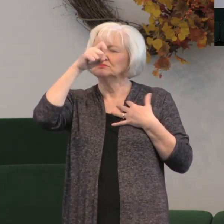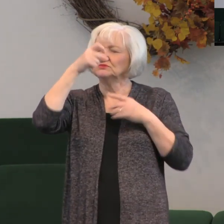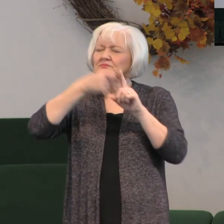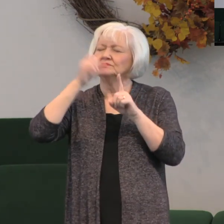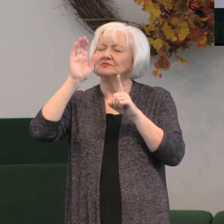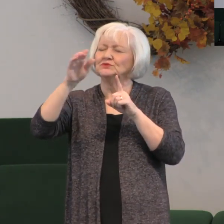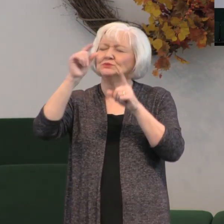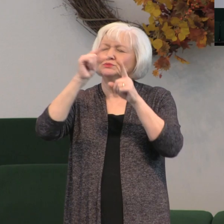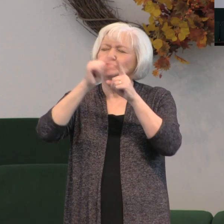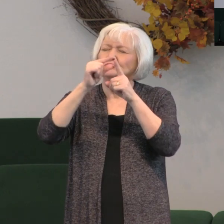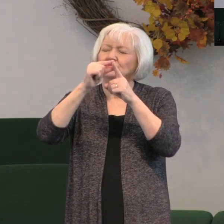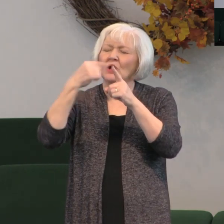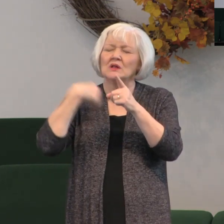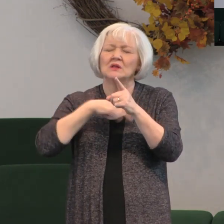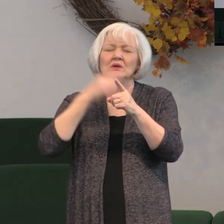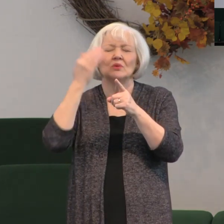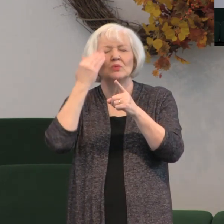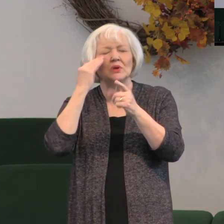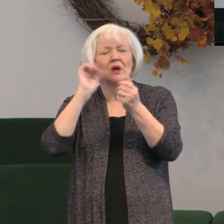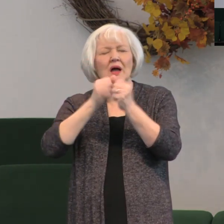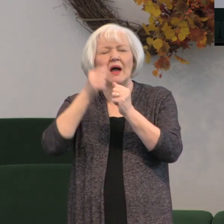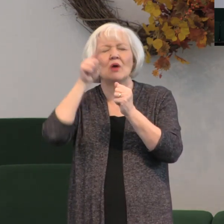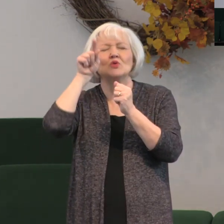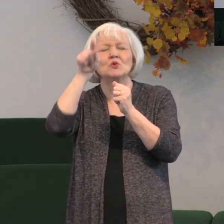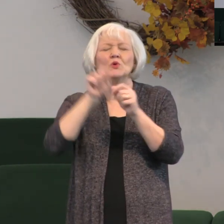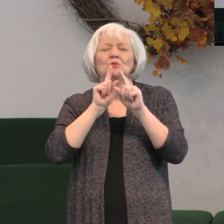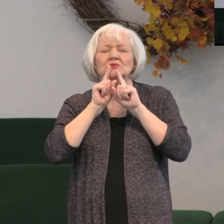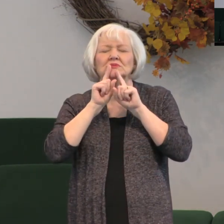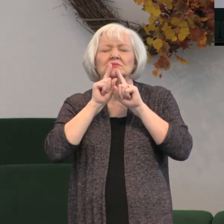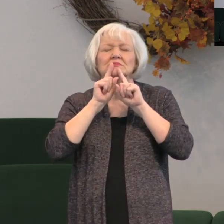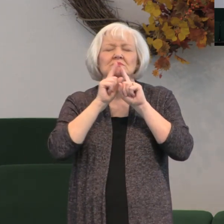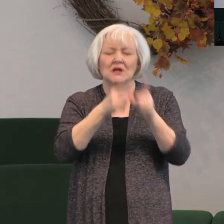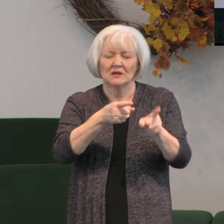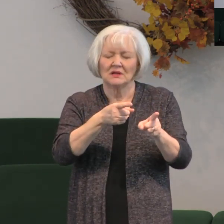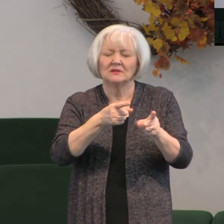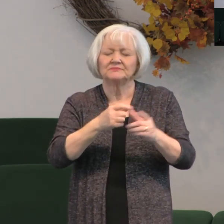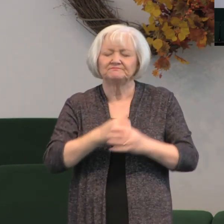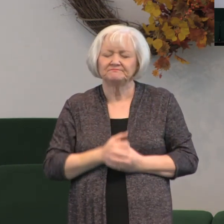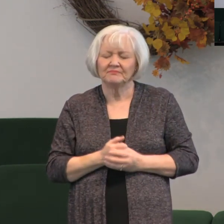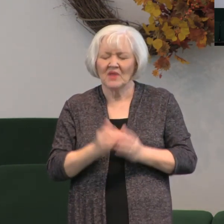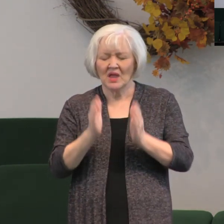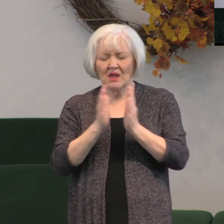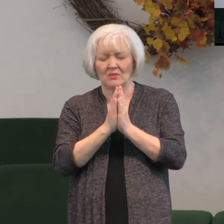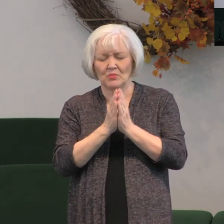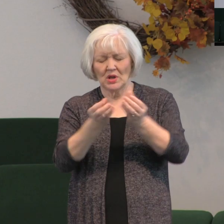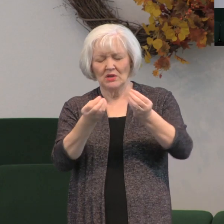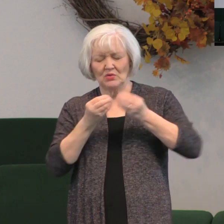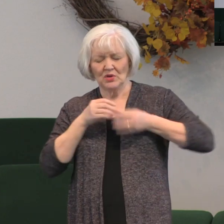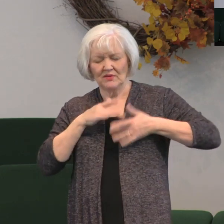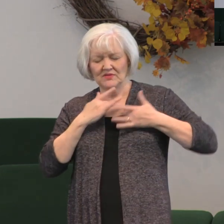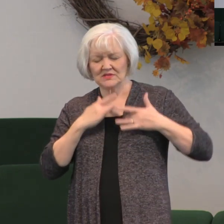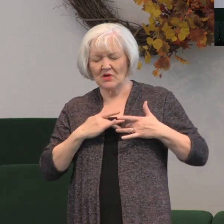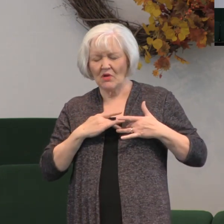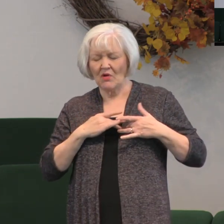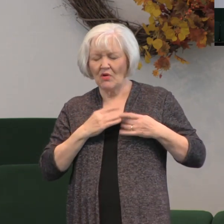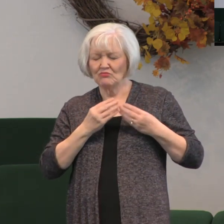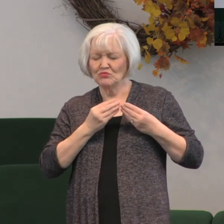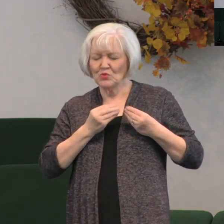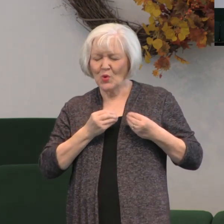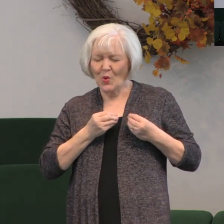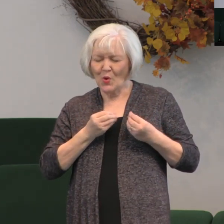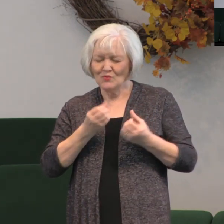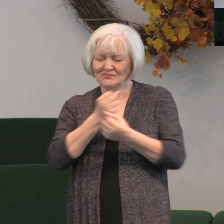know how you would respond to each of these situations I pray that you would give us a heart of love that we would be able to share the